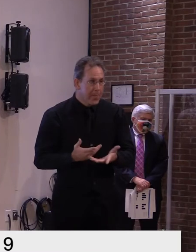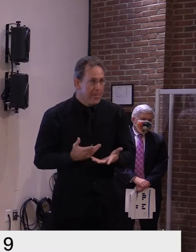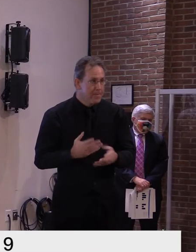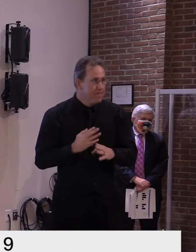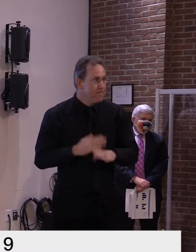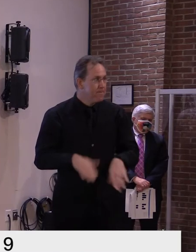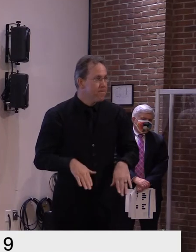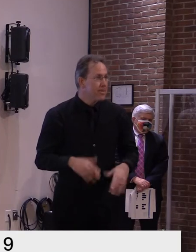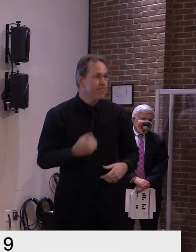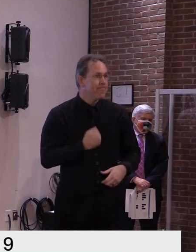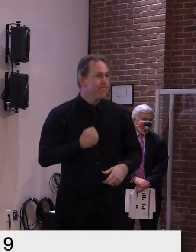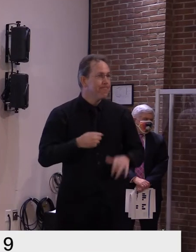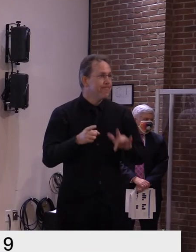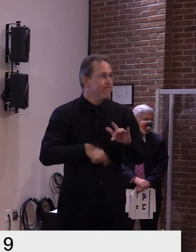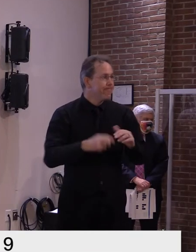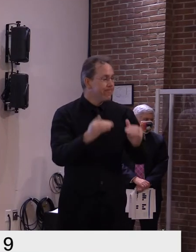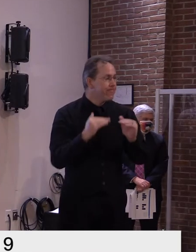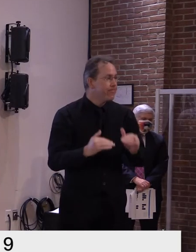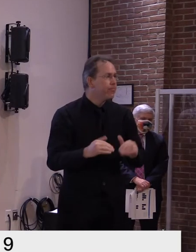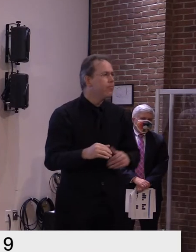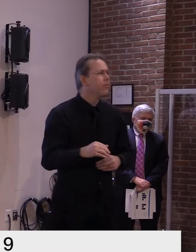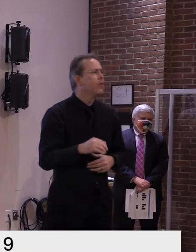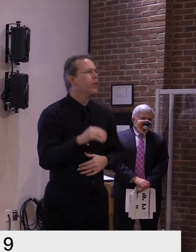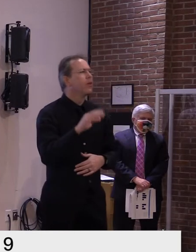Joe, the Barton Chronicle.